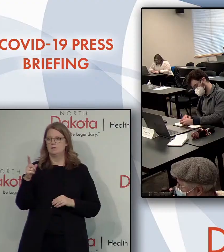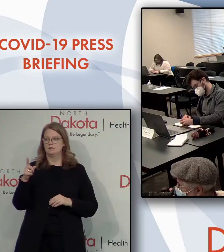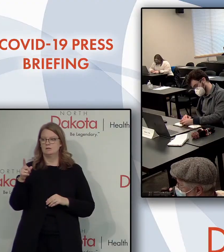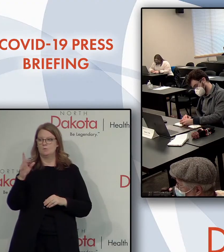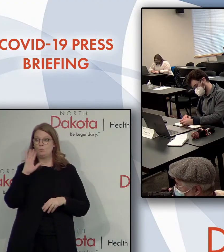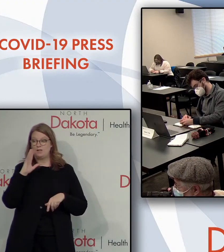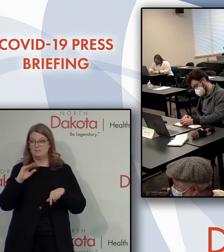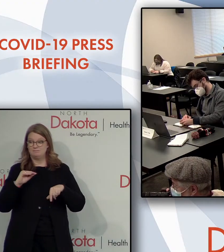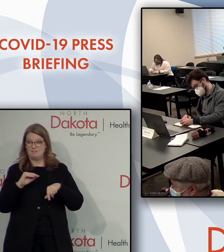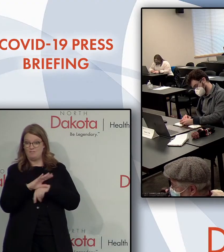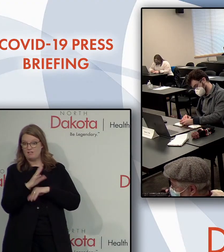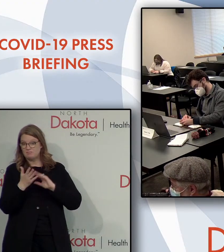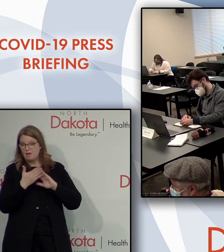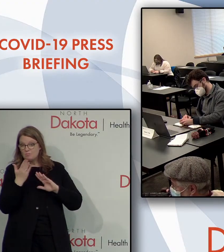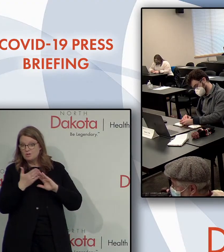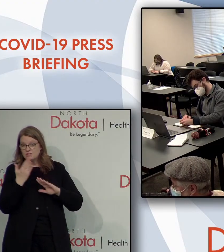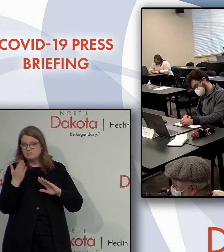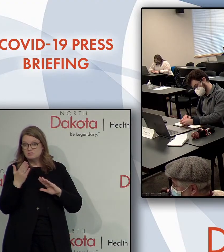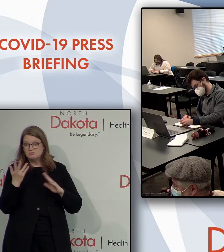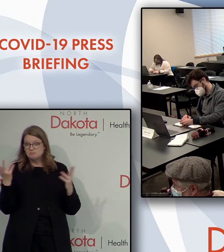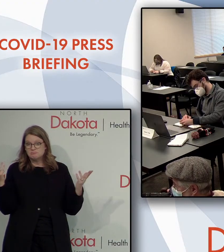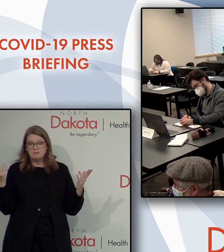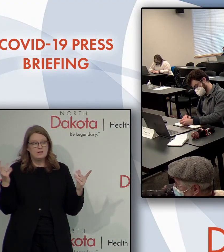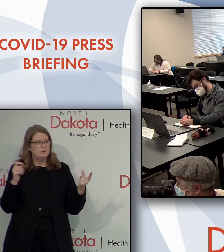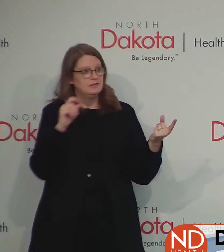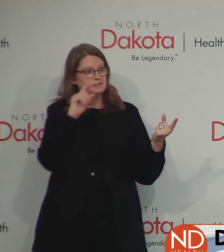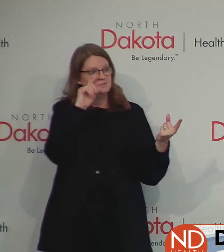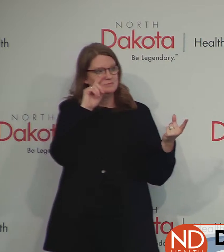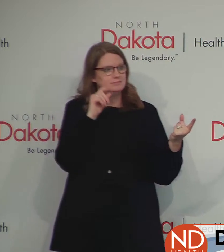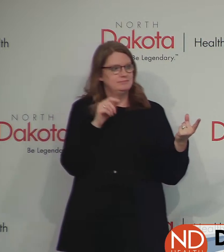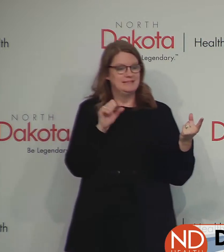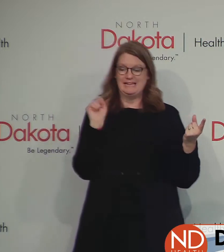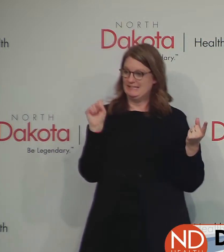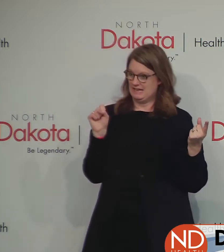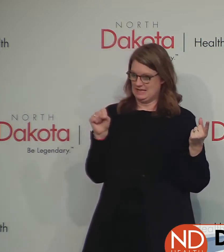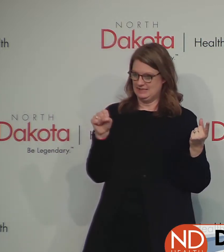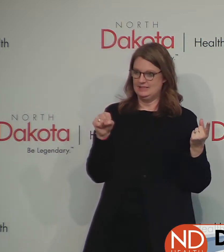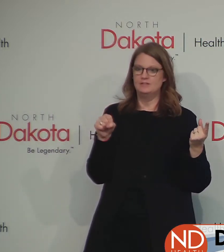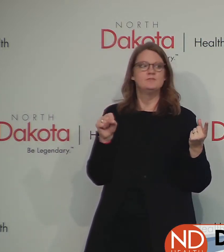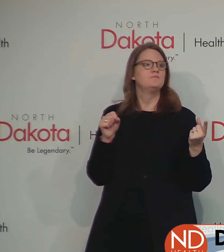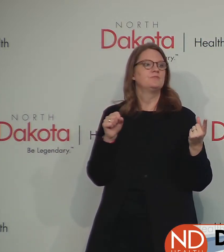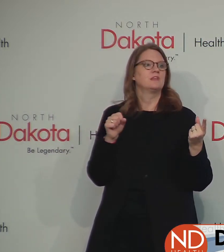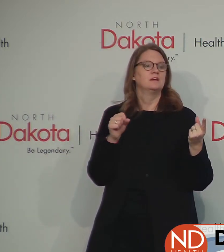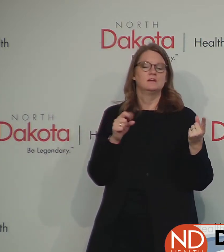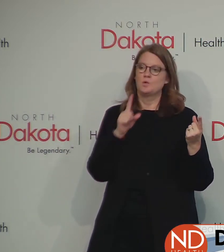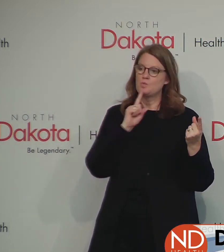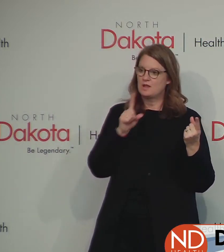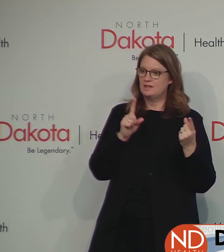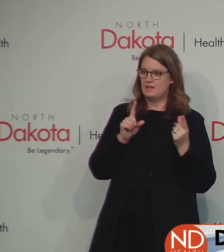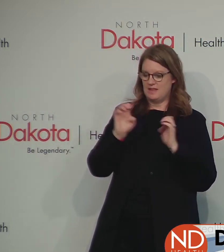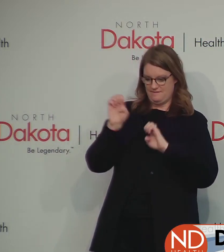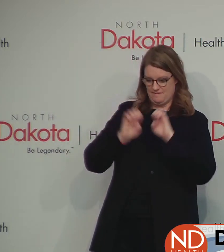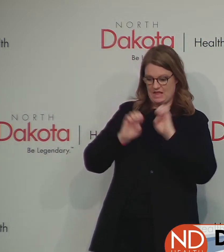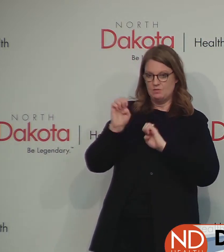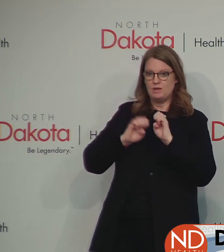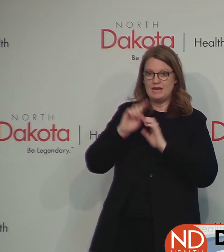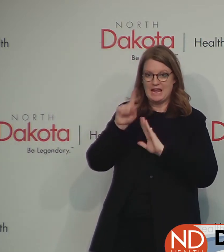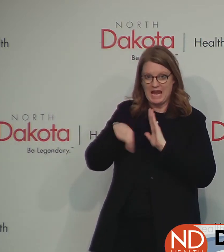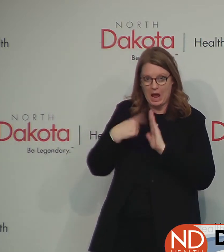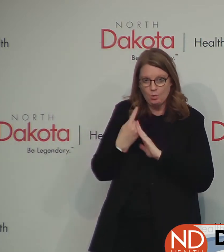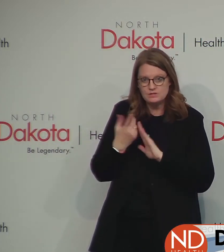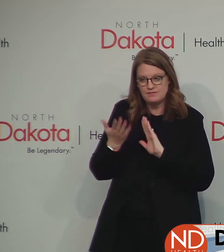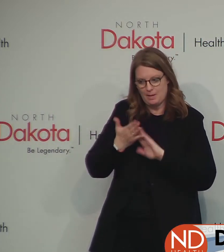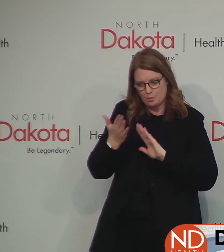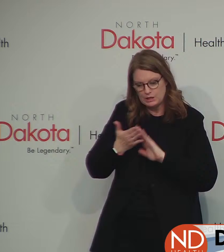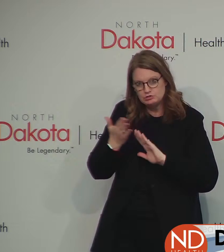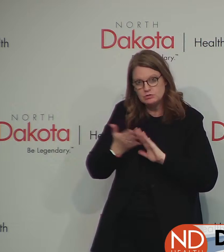affect the operation in the slightest? Yes, it does. So we consistently are reevaluating our hours of